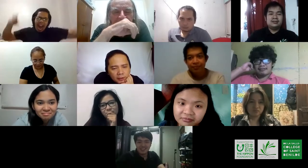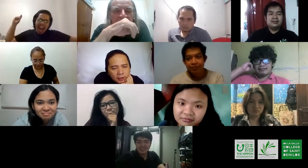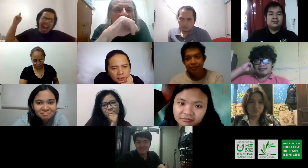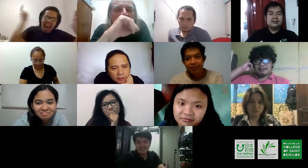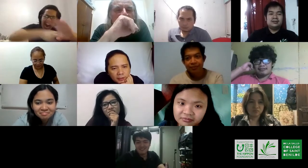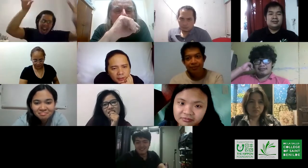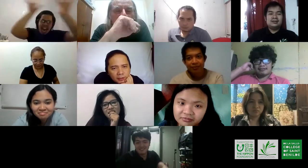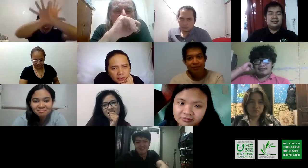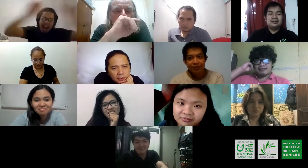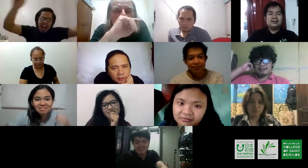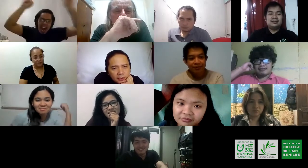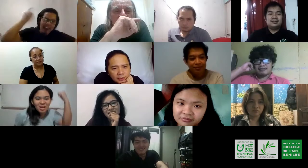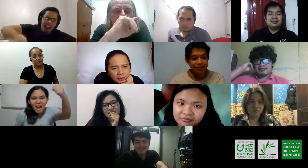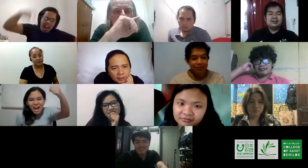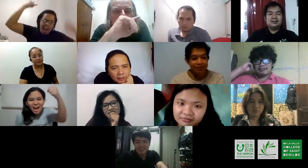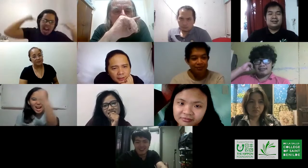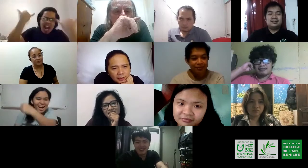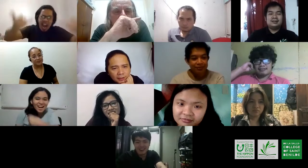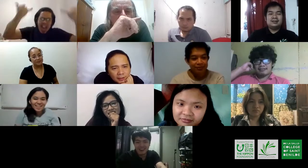and